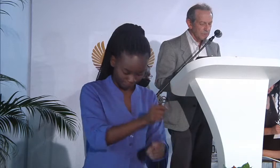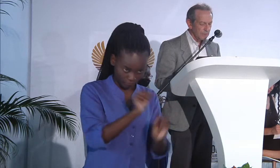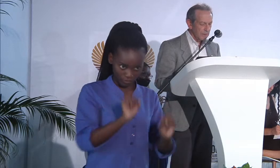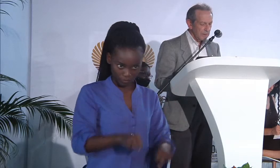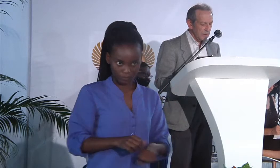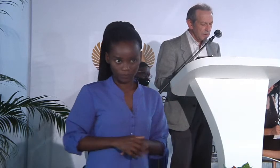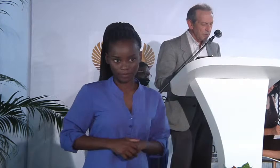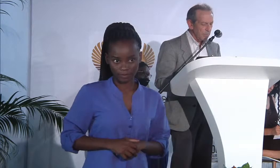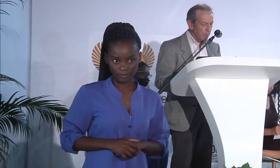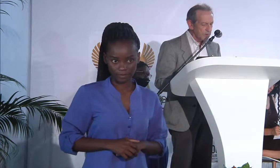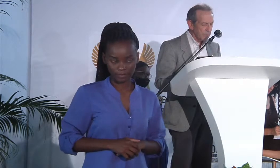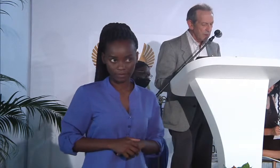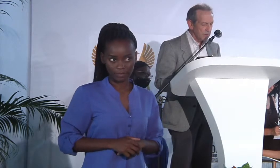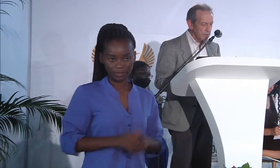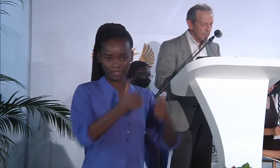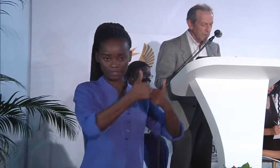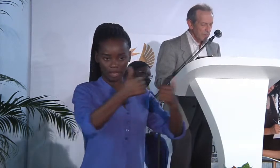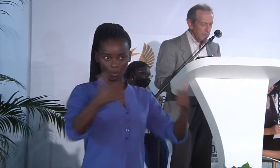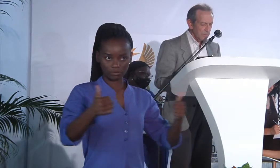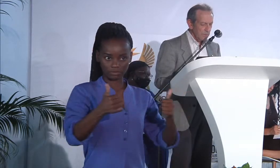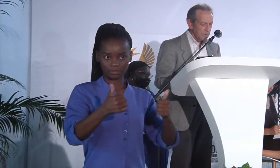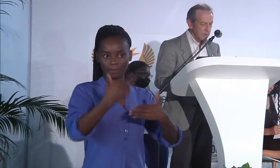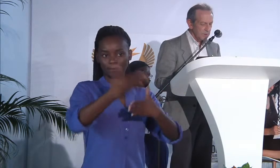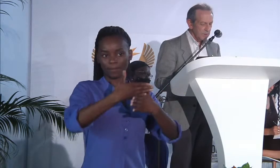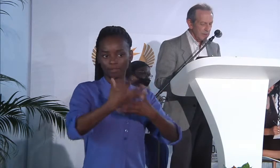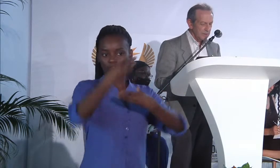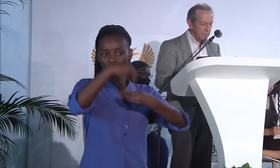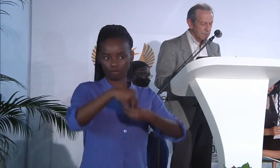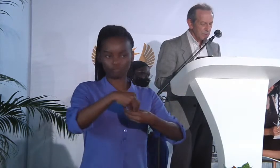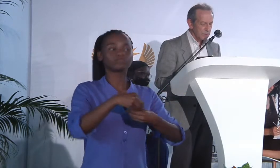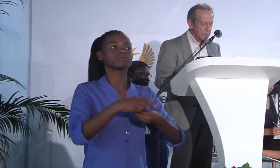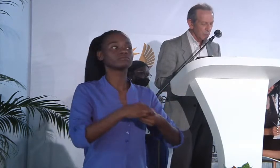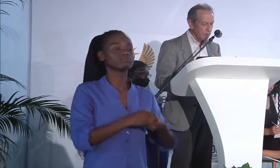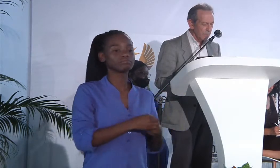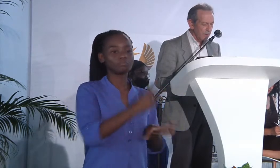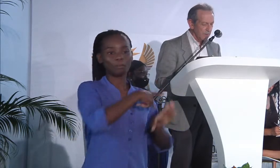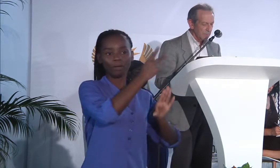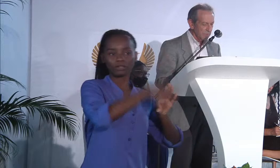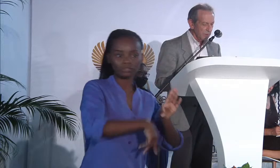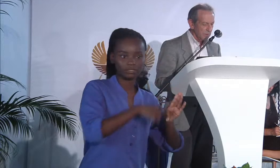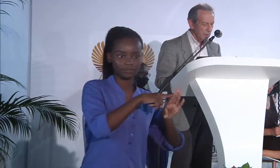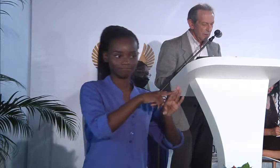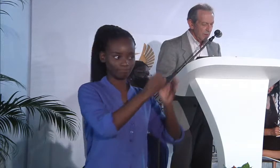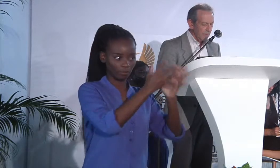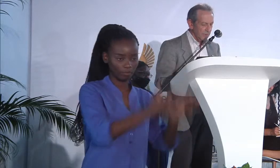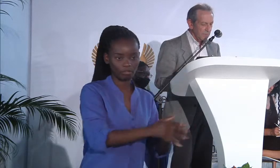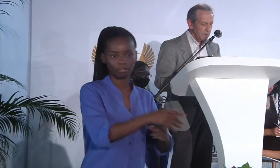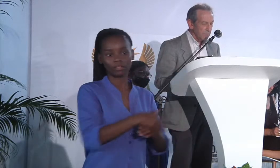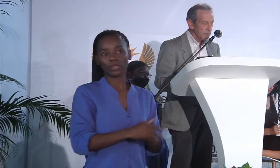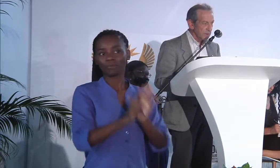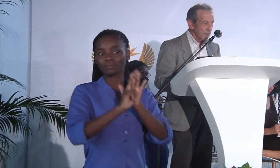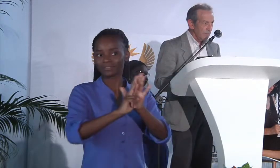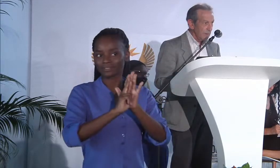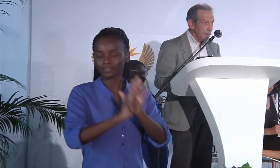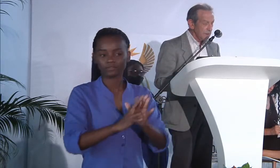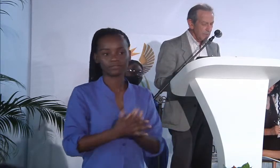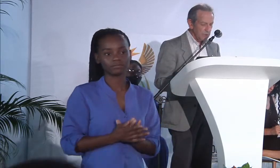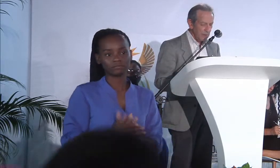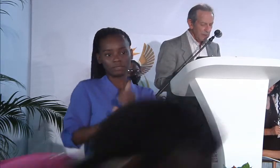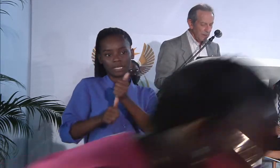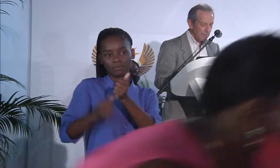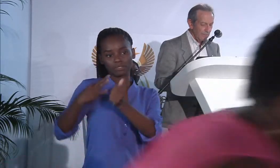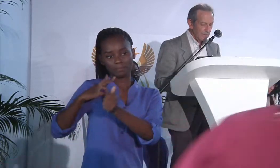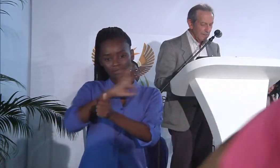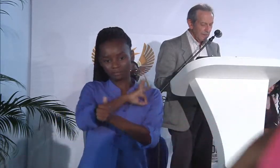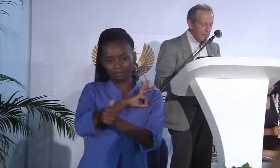stakeholders, including policymakers, represented and demonstrated this morning by the commitment of our Deputy Minister and Deputy